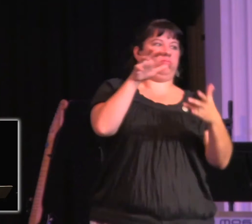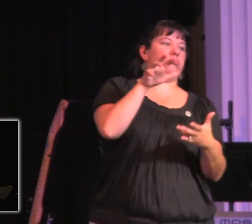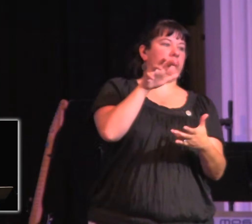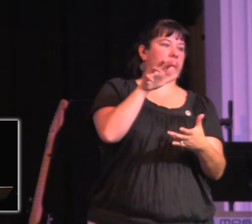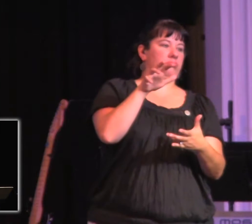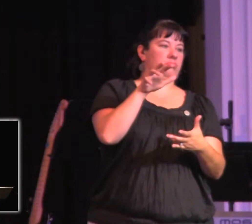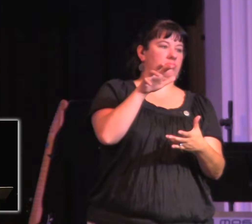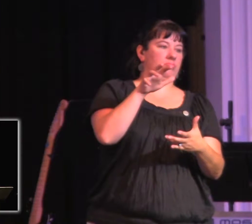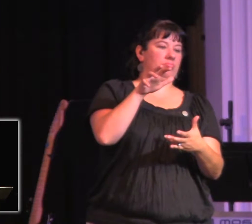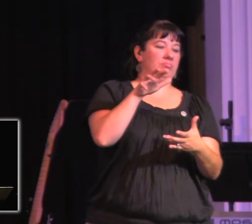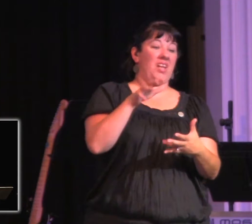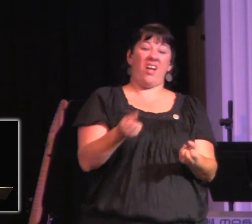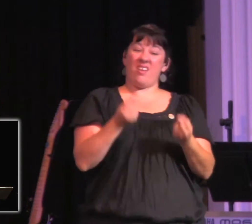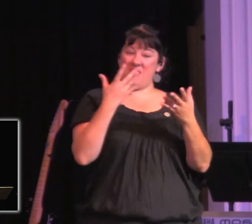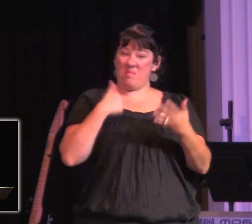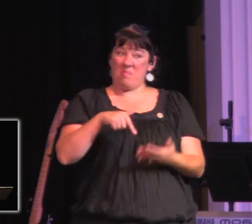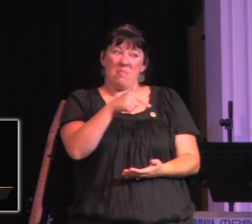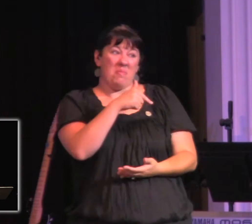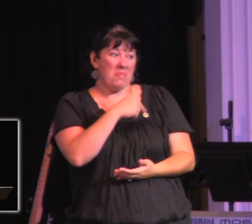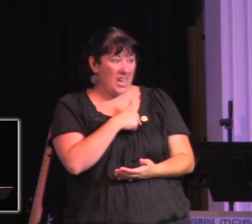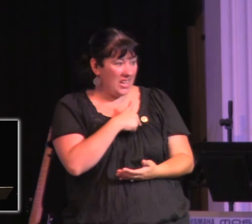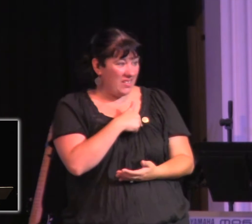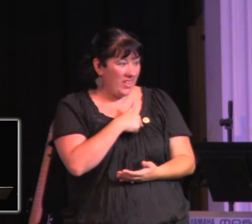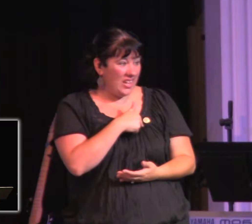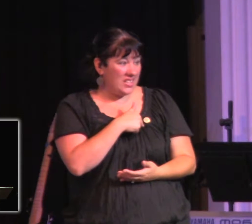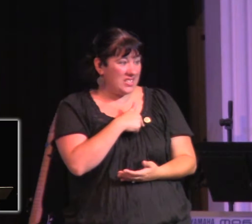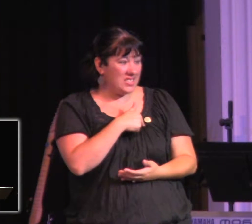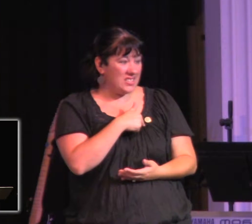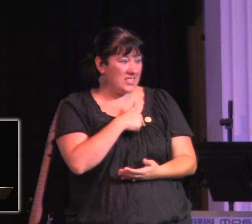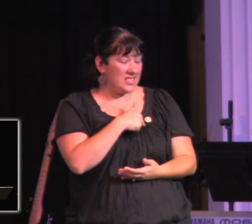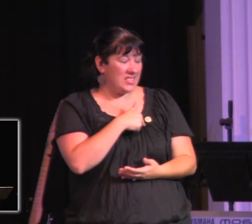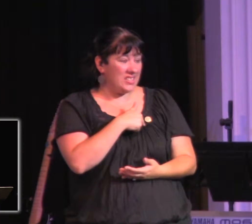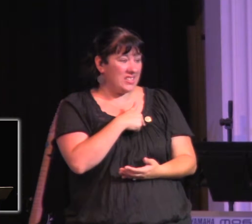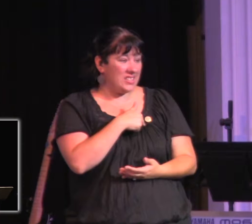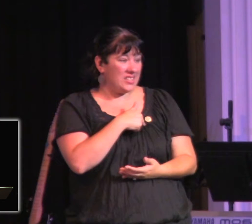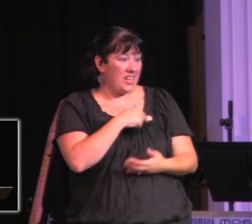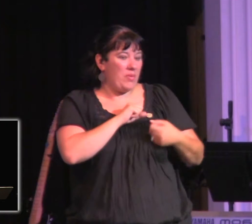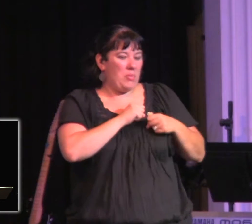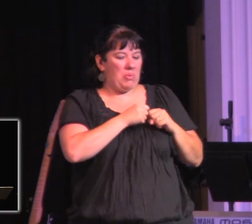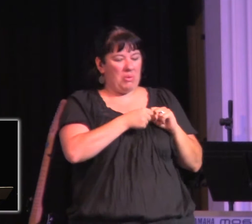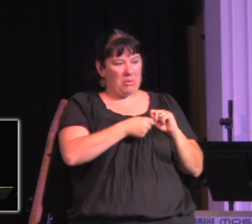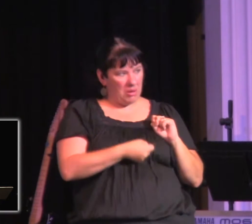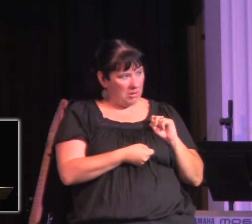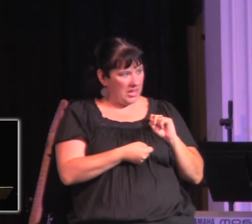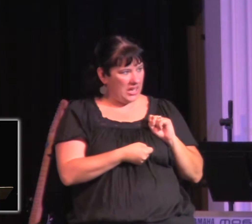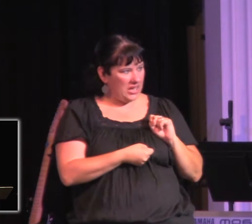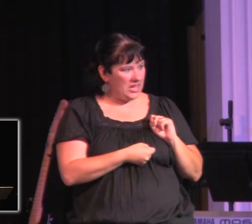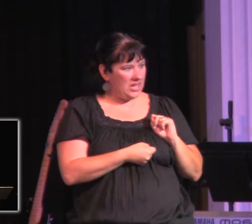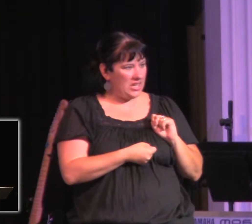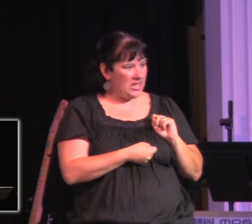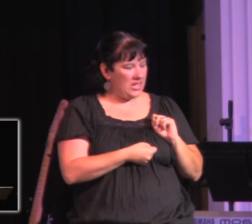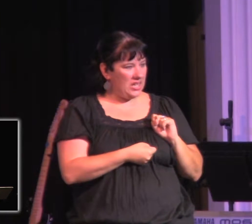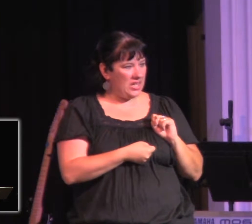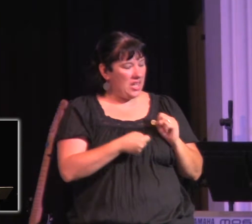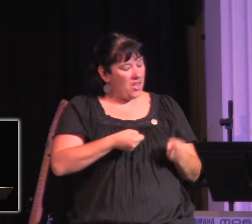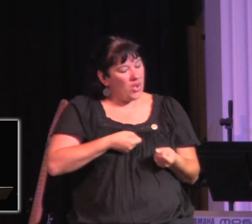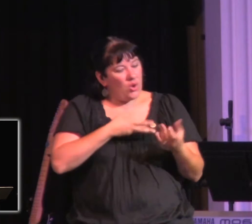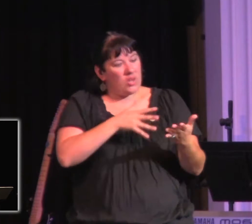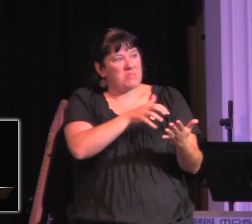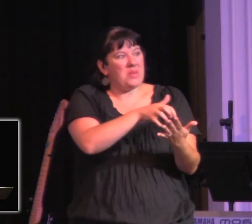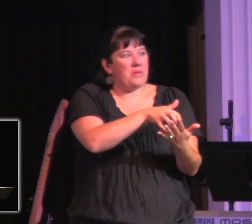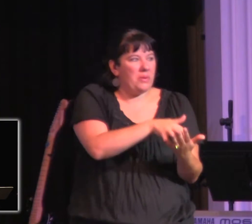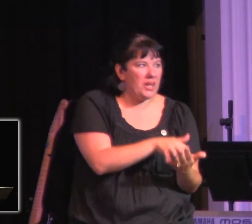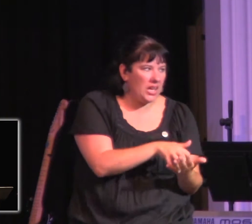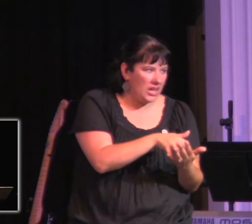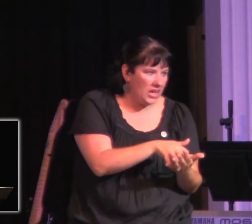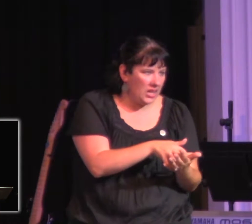disabled. We have been impaired in life. And we're not functioning in the full capacity that God